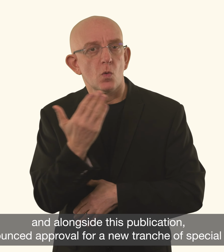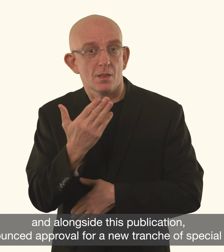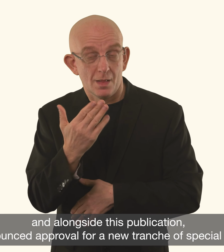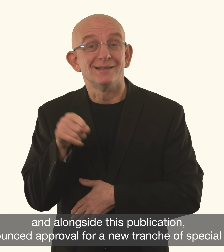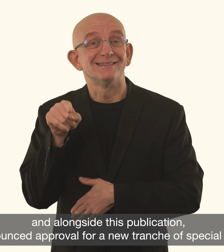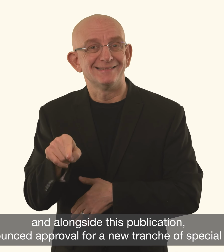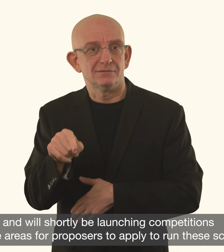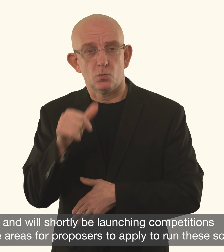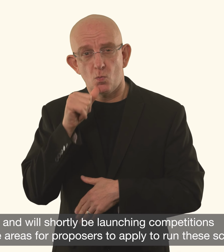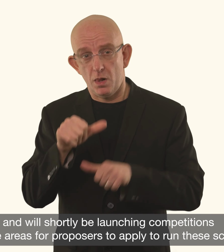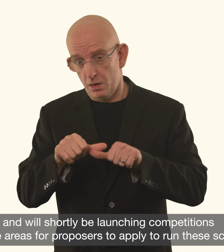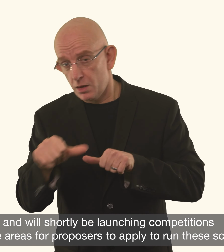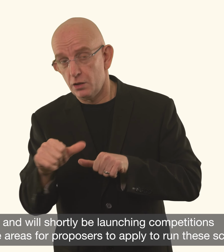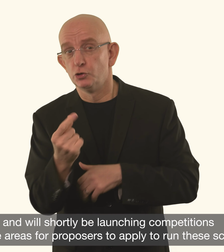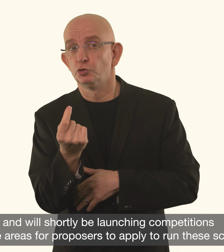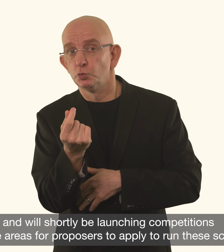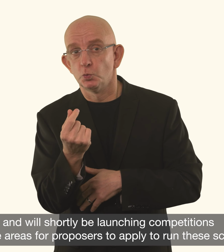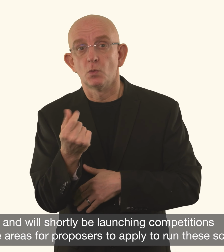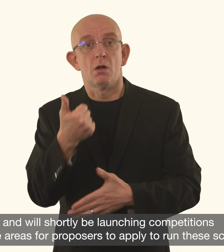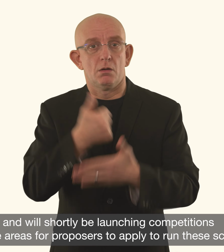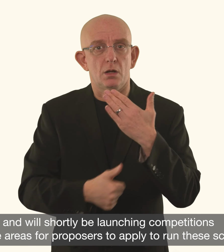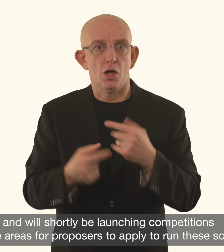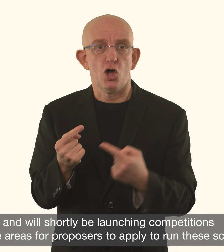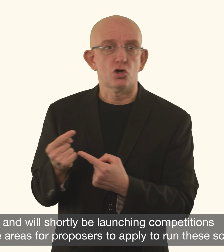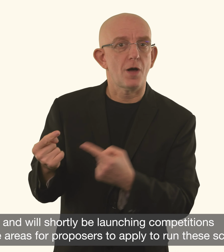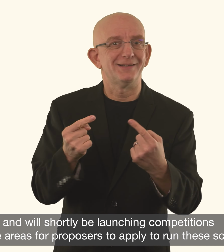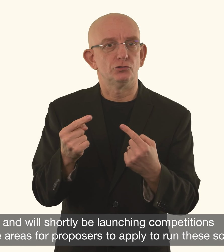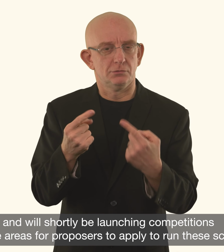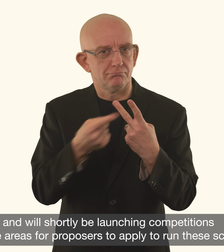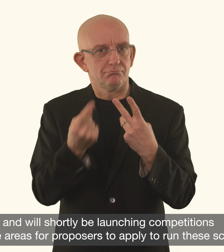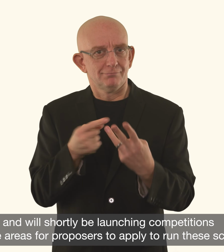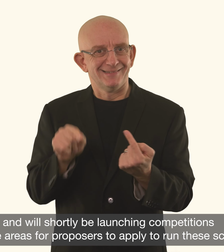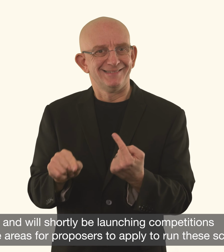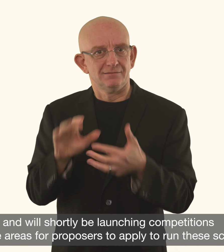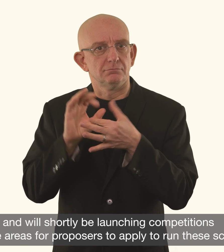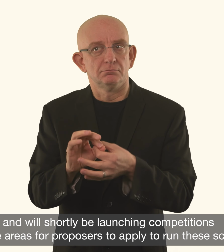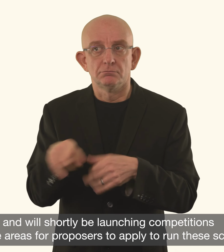And will shortly be launching competitions in these areas for proposals to apply to run these schools.